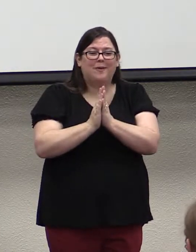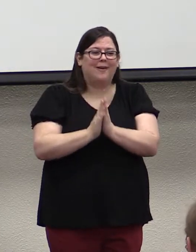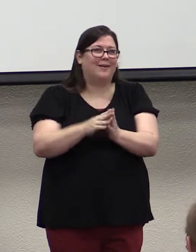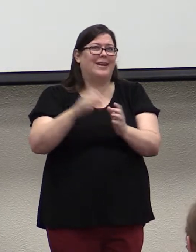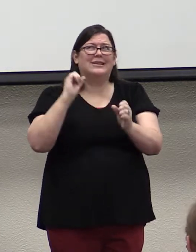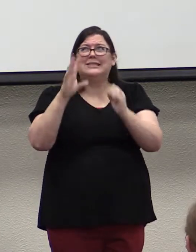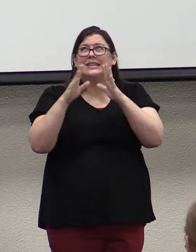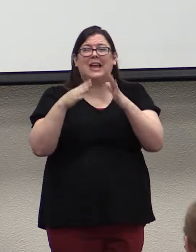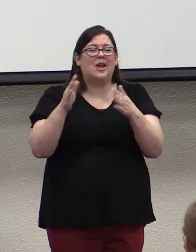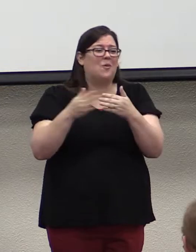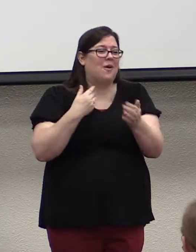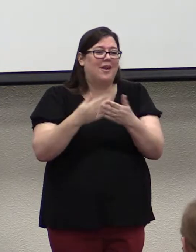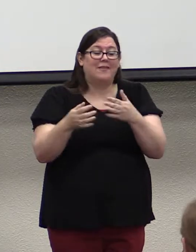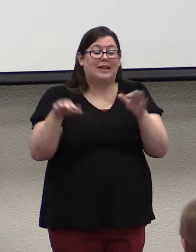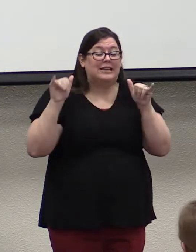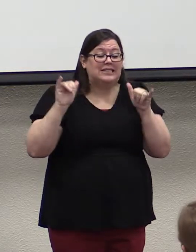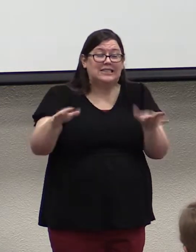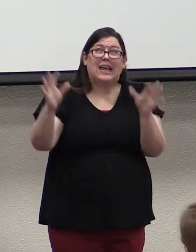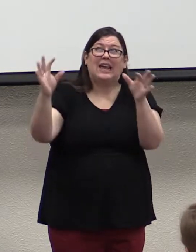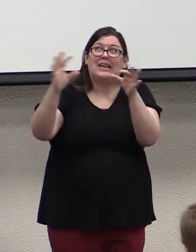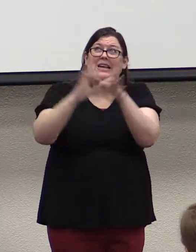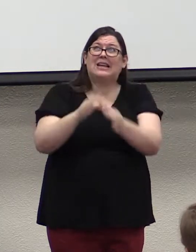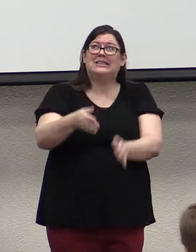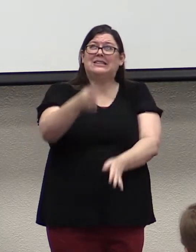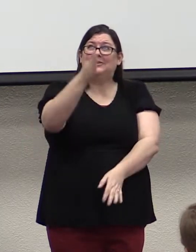staying connected to God.